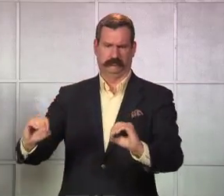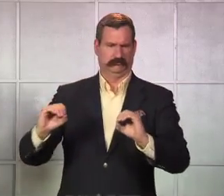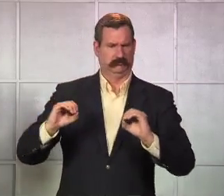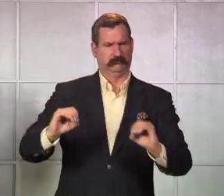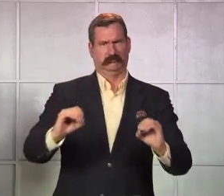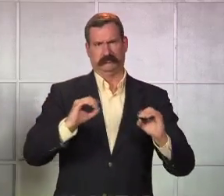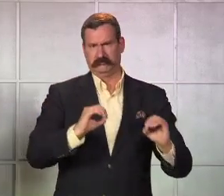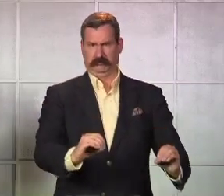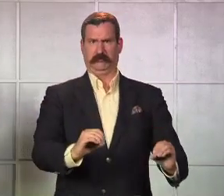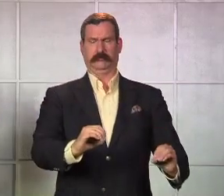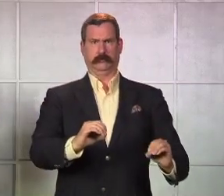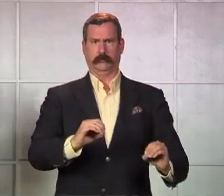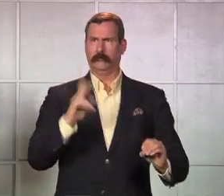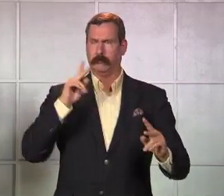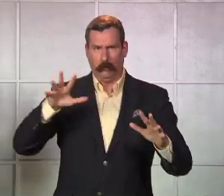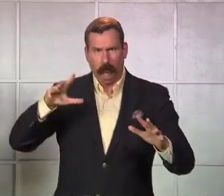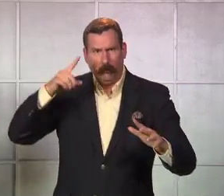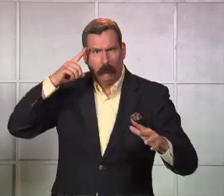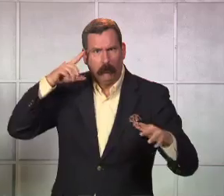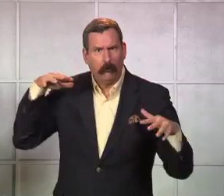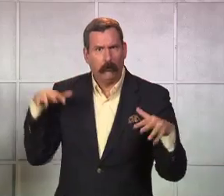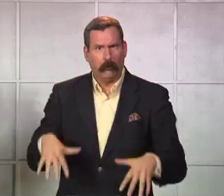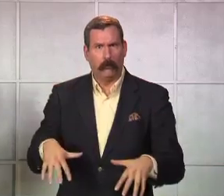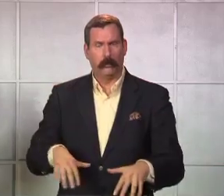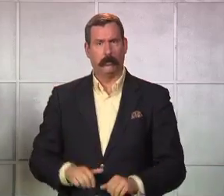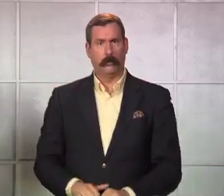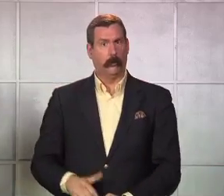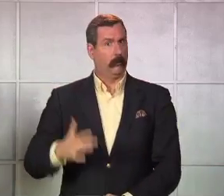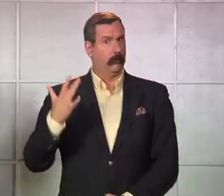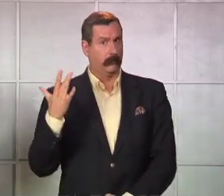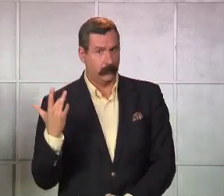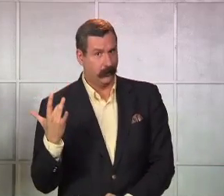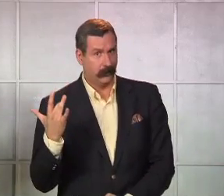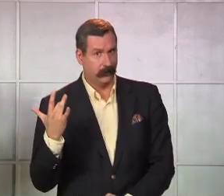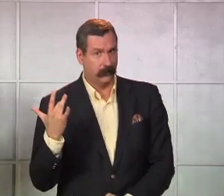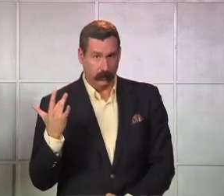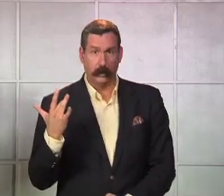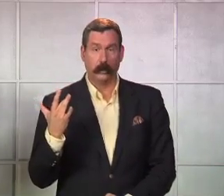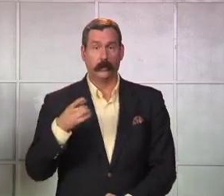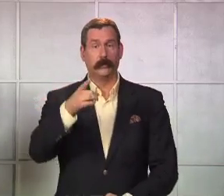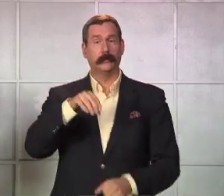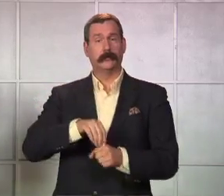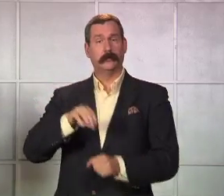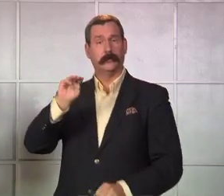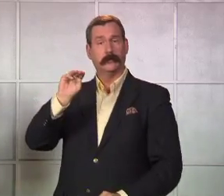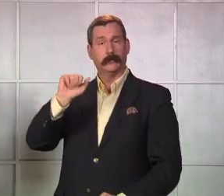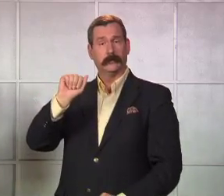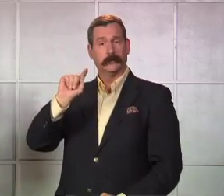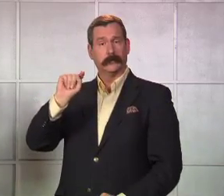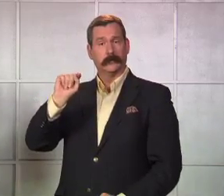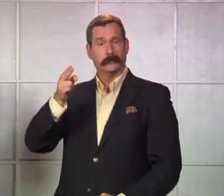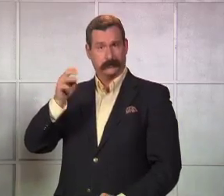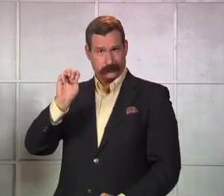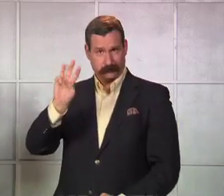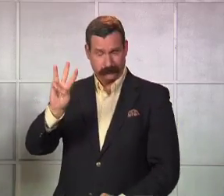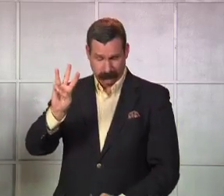Some were amazed and shocked at his teachings because, as we read in